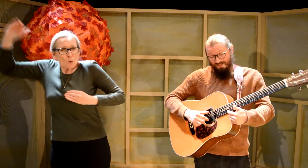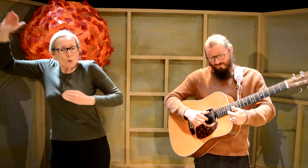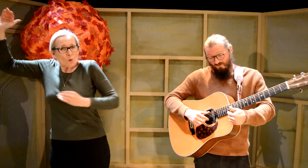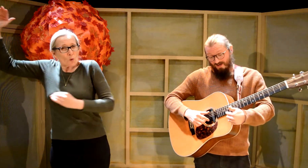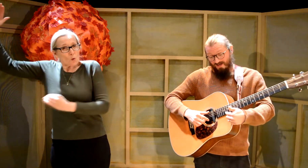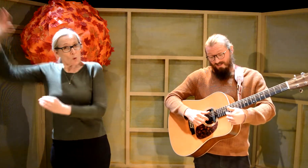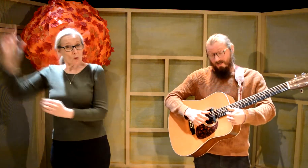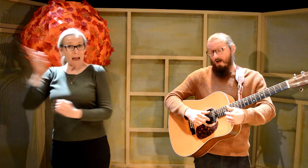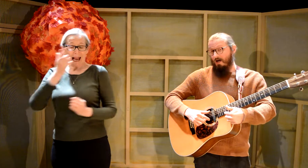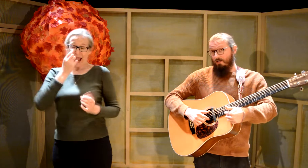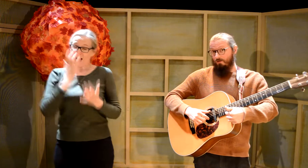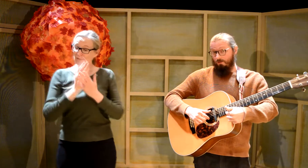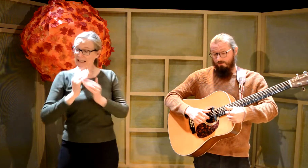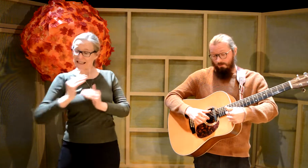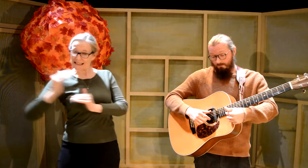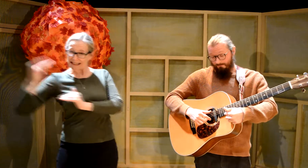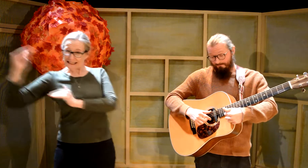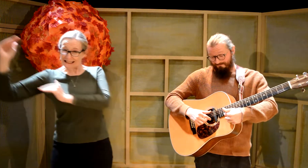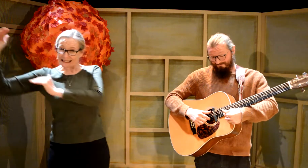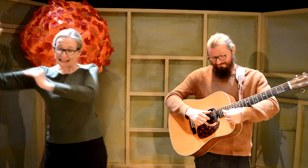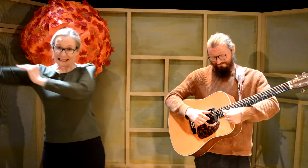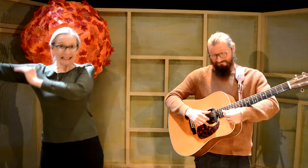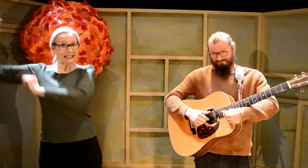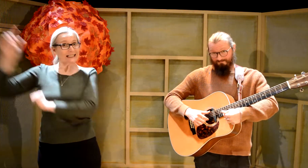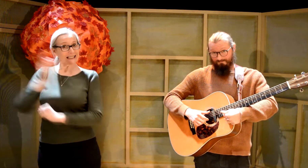So I can get really high on a guitar.